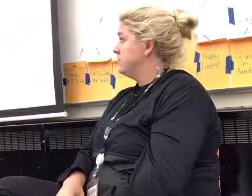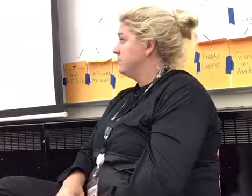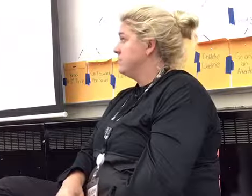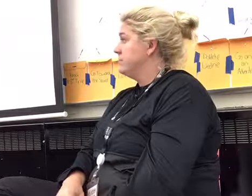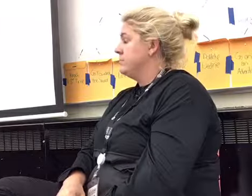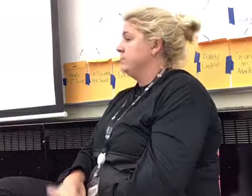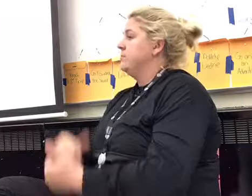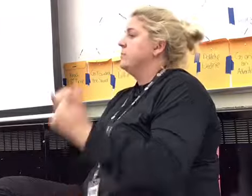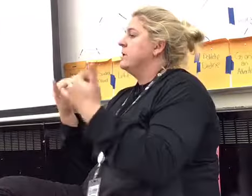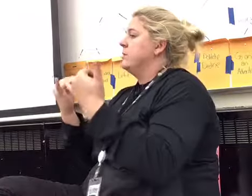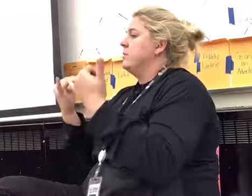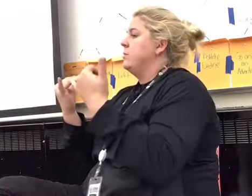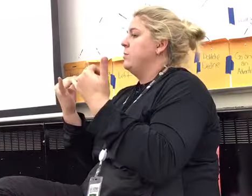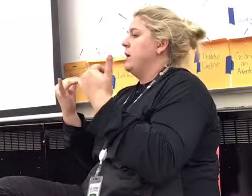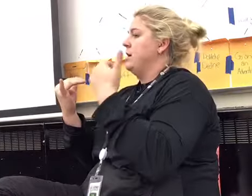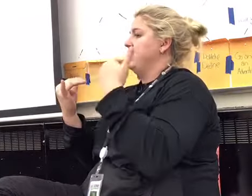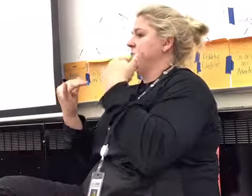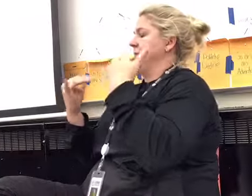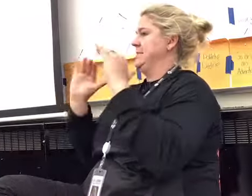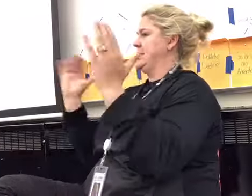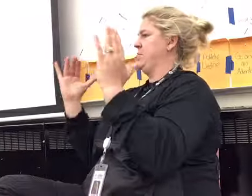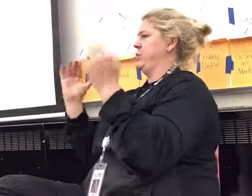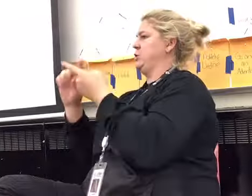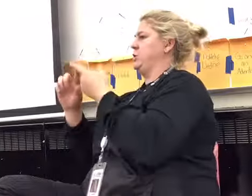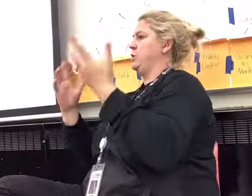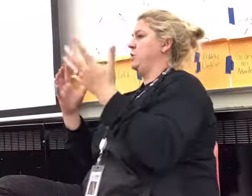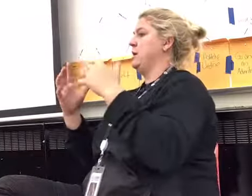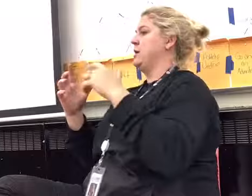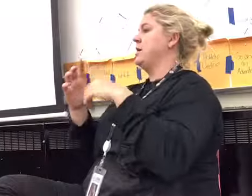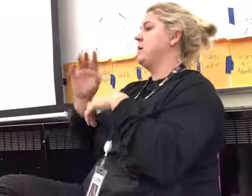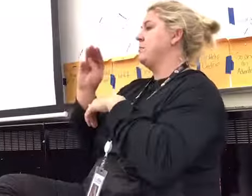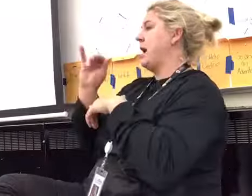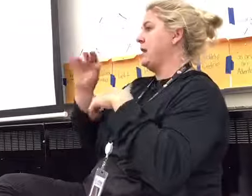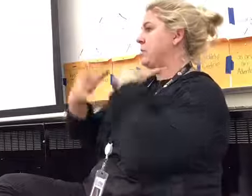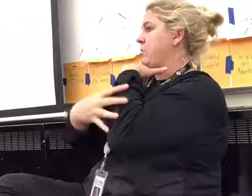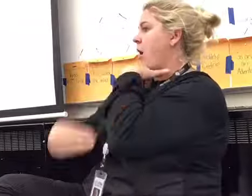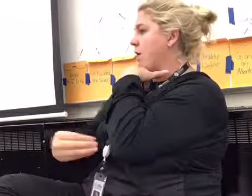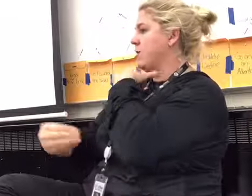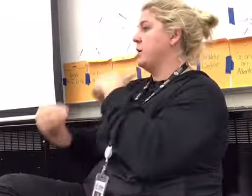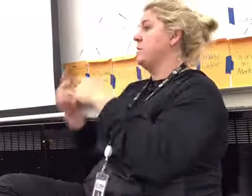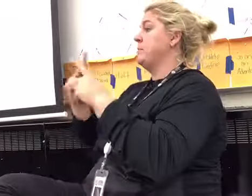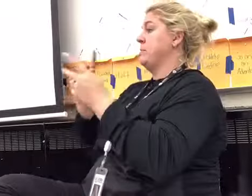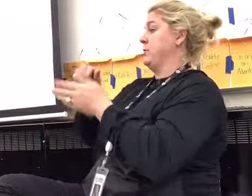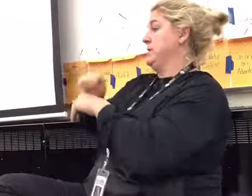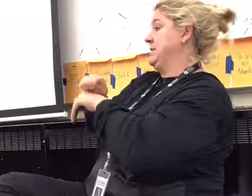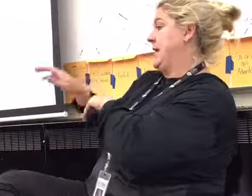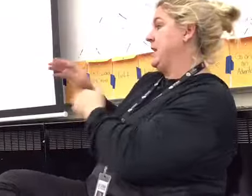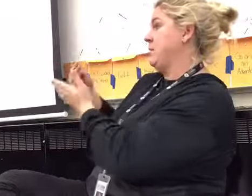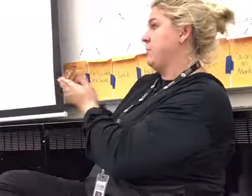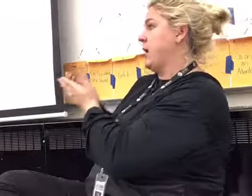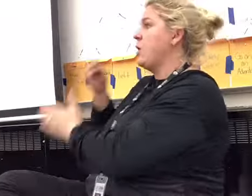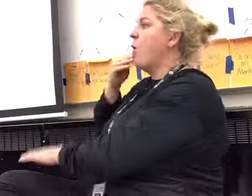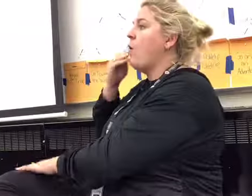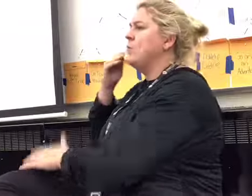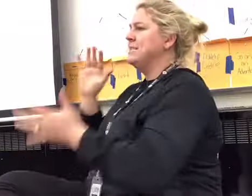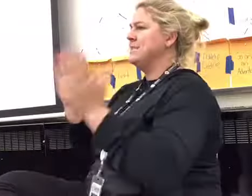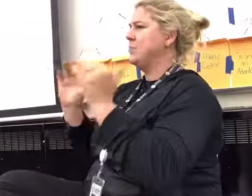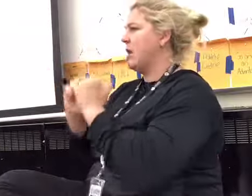Now, what is that similar to when we talk about mass poverty and people are sending money home? How is that similar to what we talked about before? It's